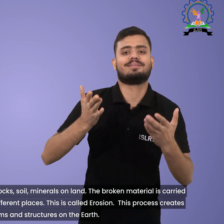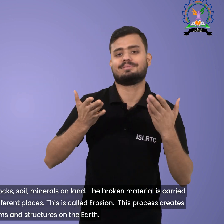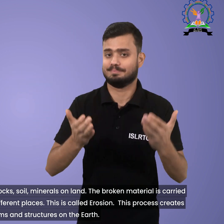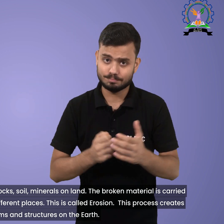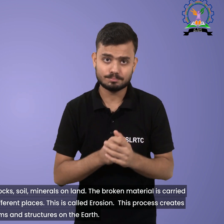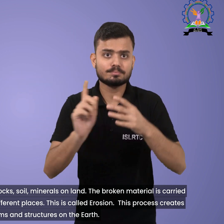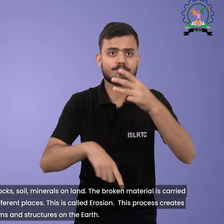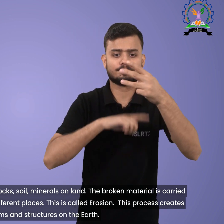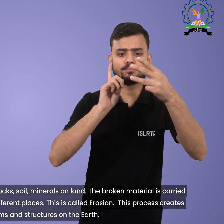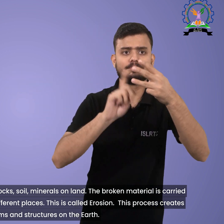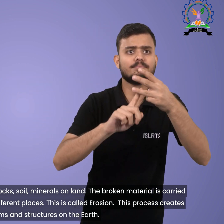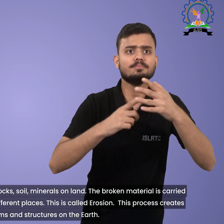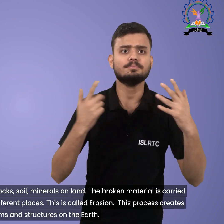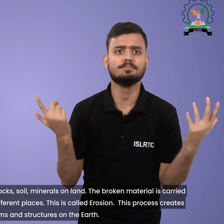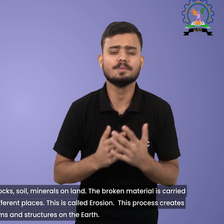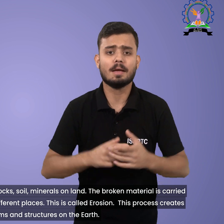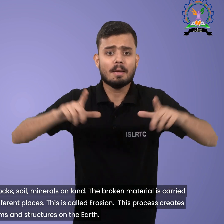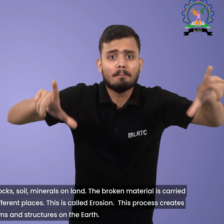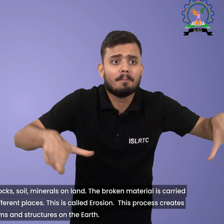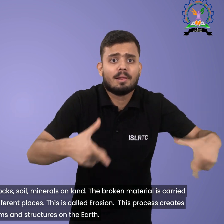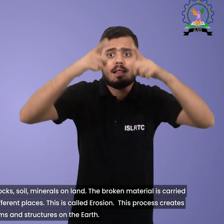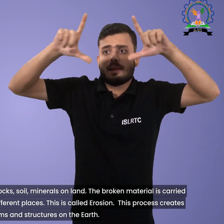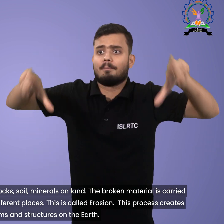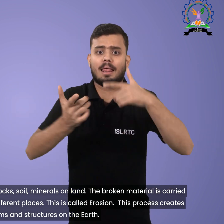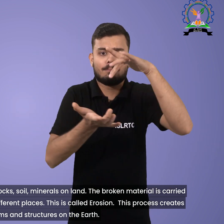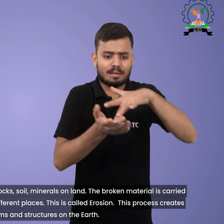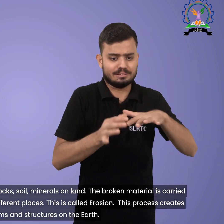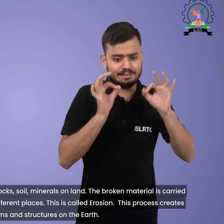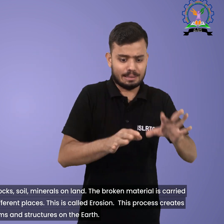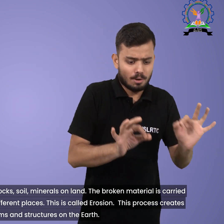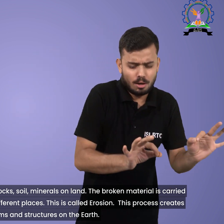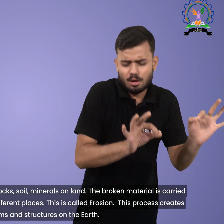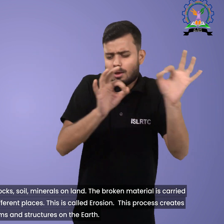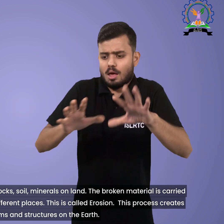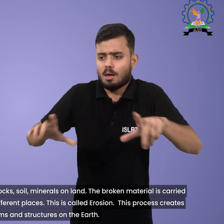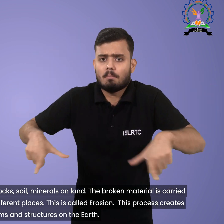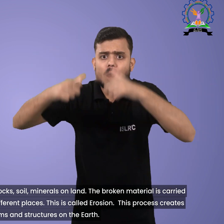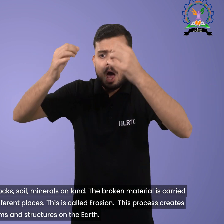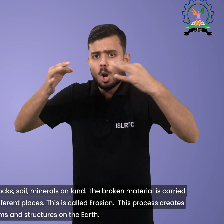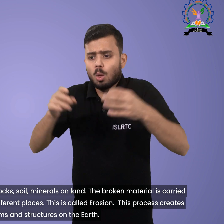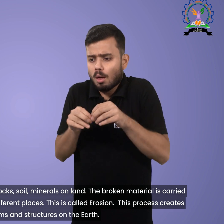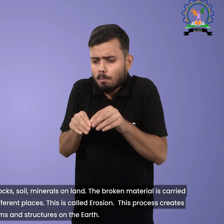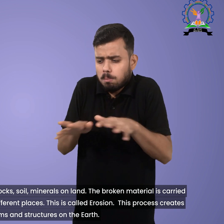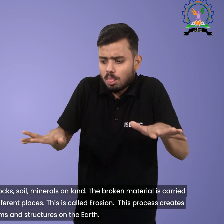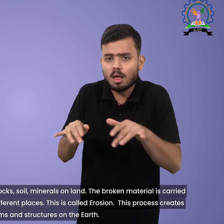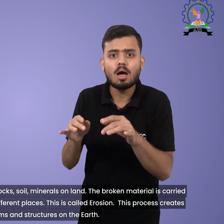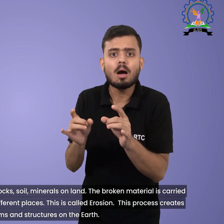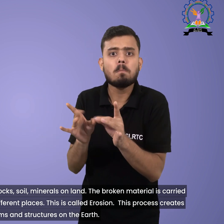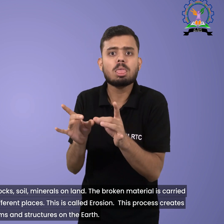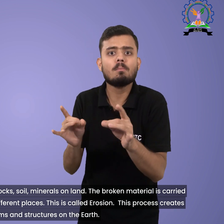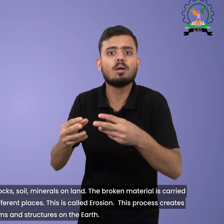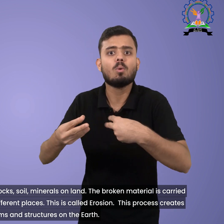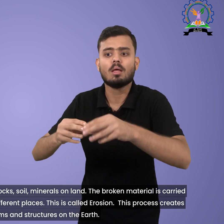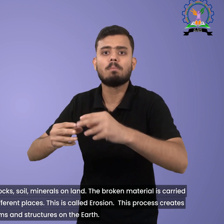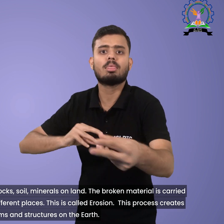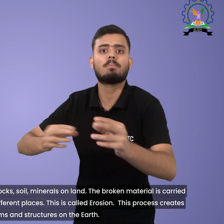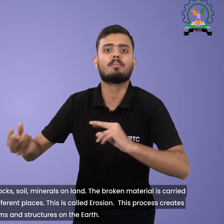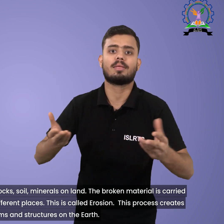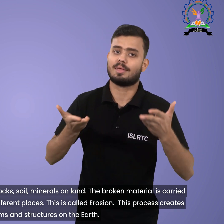water or wind and deposited in different places. This is called erosion. This process creates different